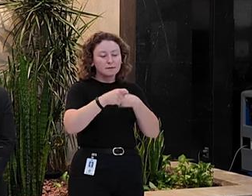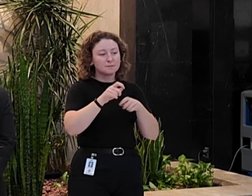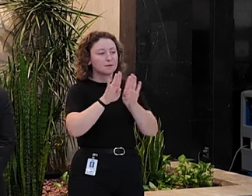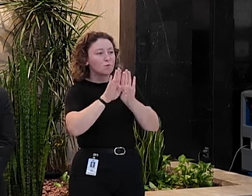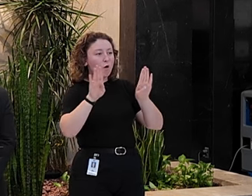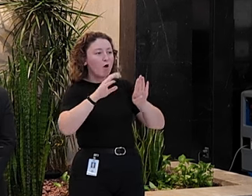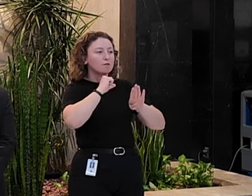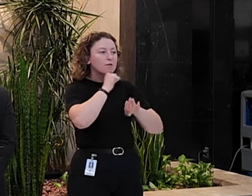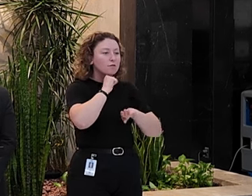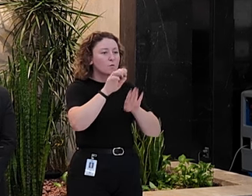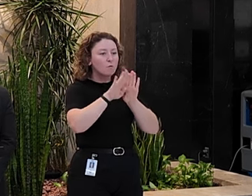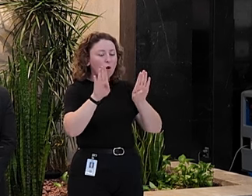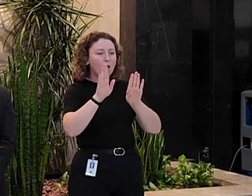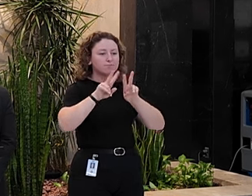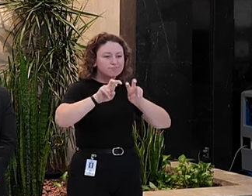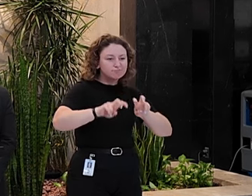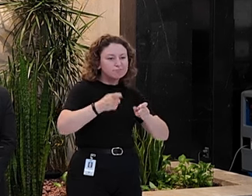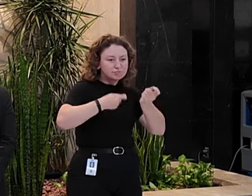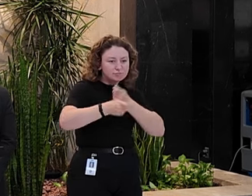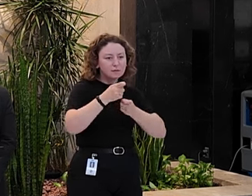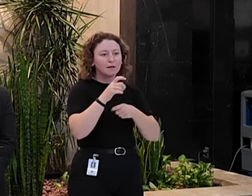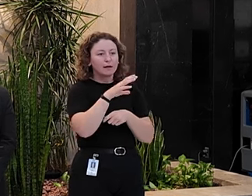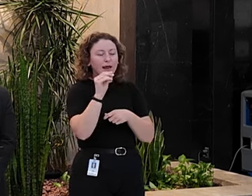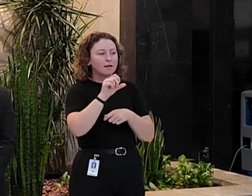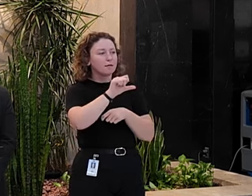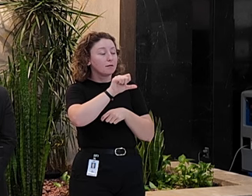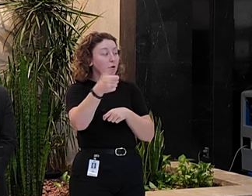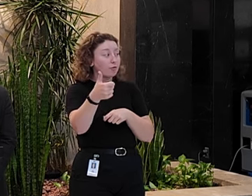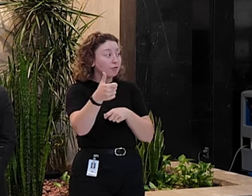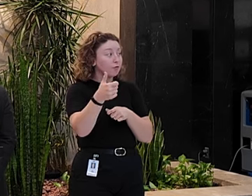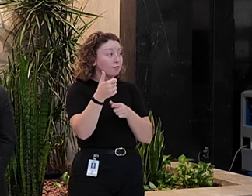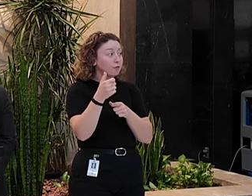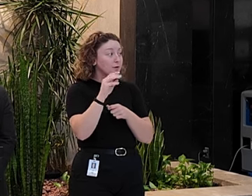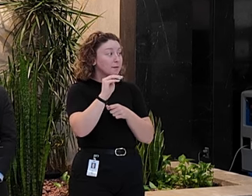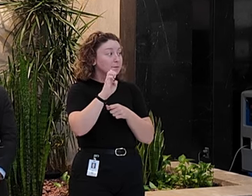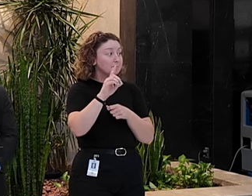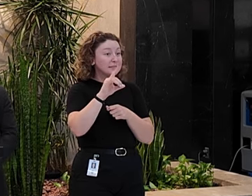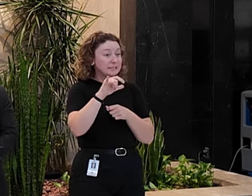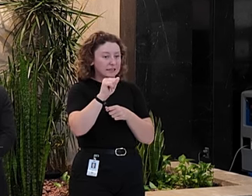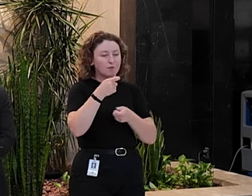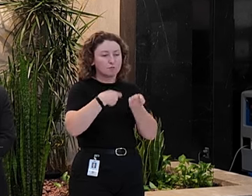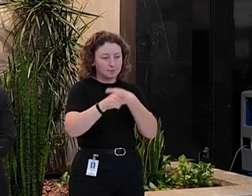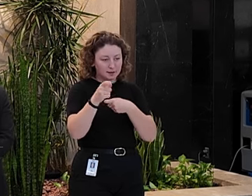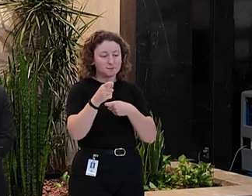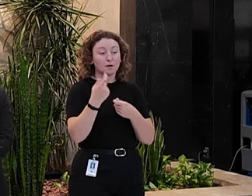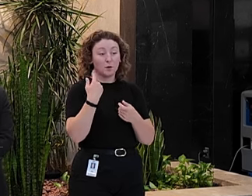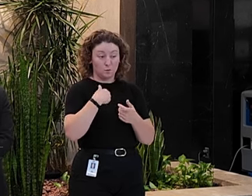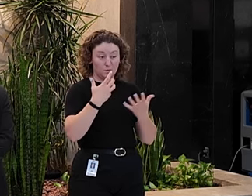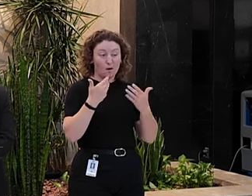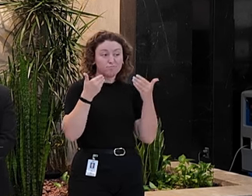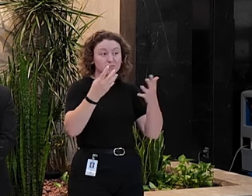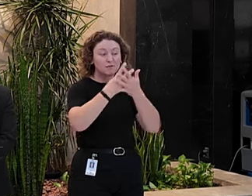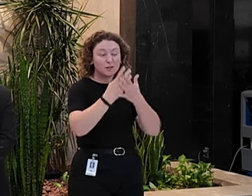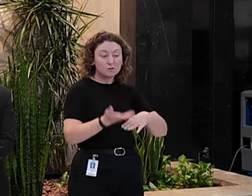walls, concrete walls assessment, and then also replacing media as warranted. At this time, we're not looking at further enhancements to the filters. They're